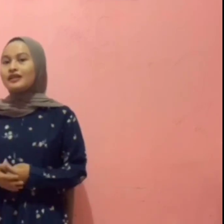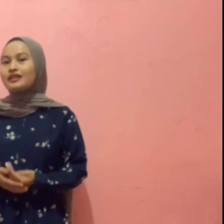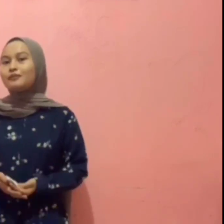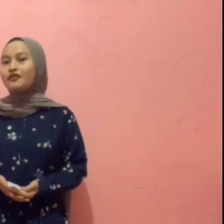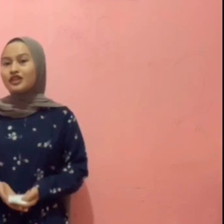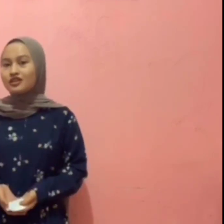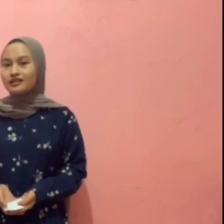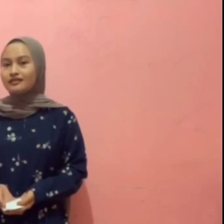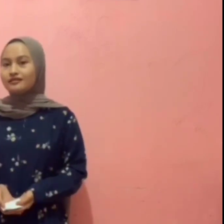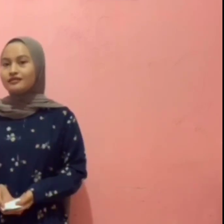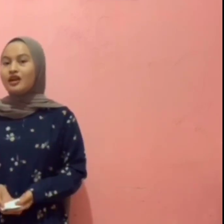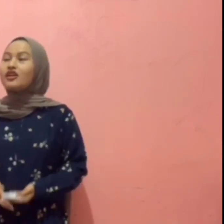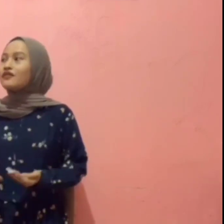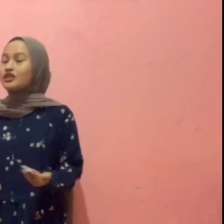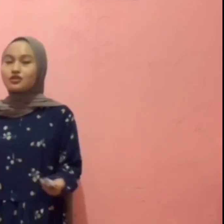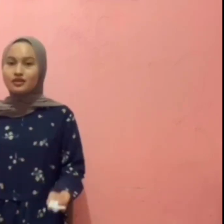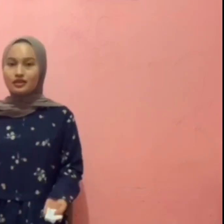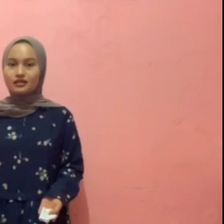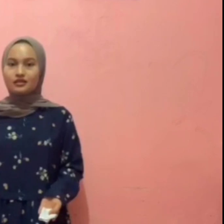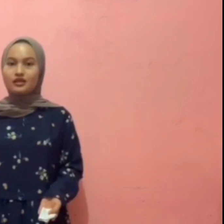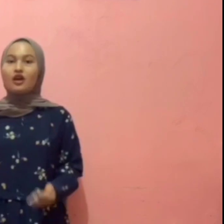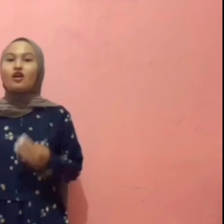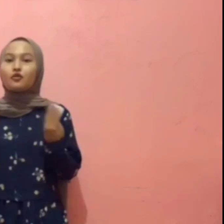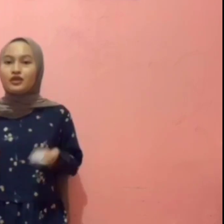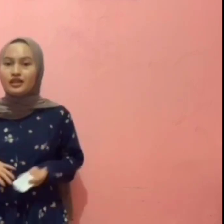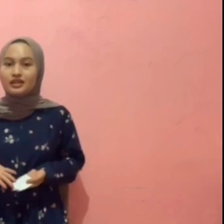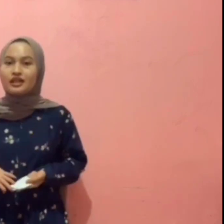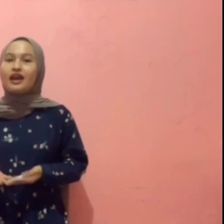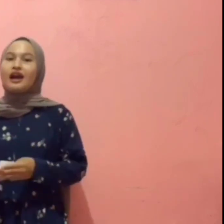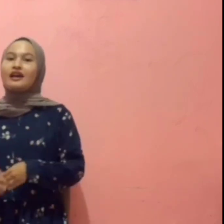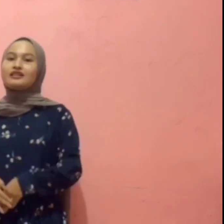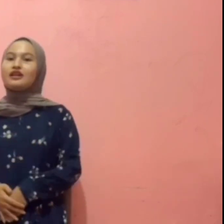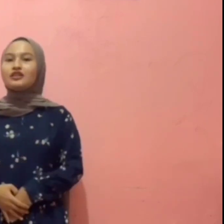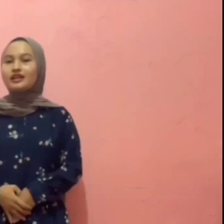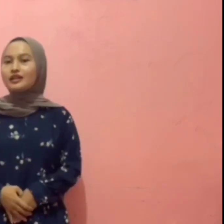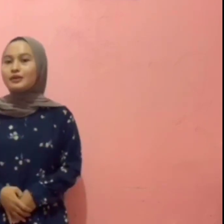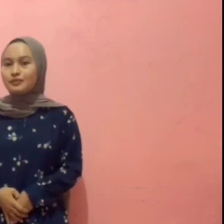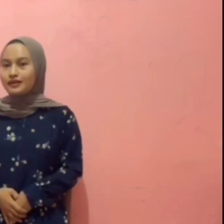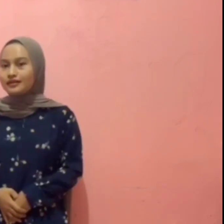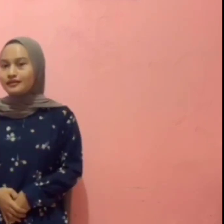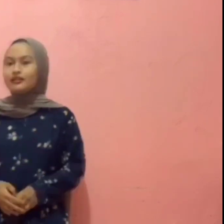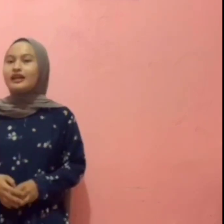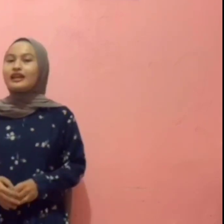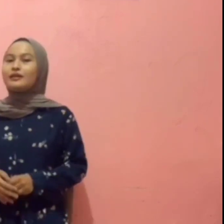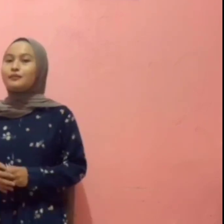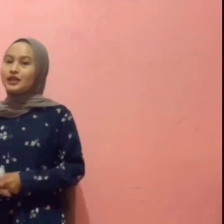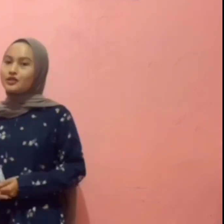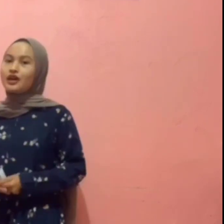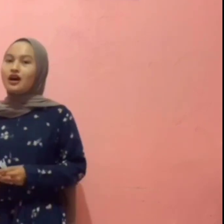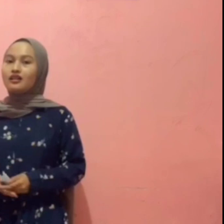medical professional, or even a student, or we as an ordinary people. It can appear all